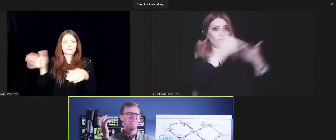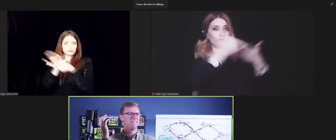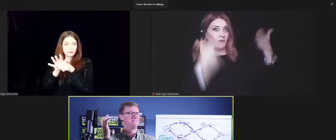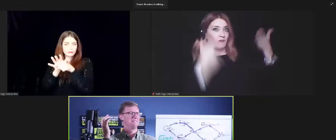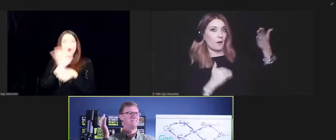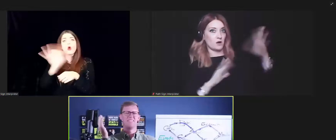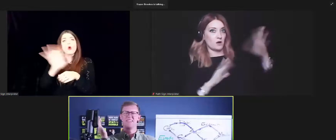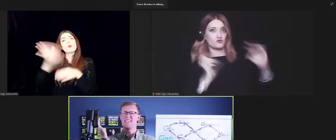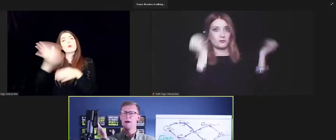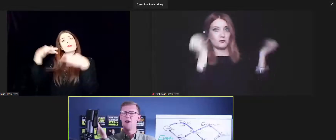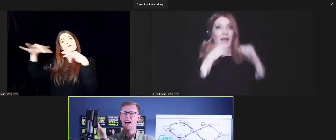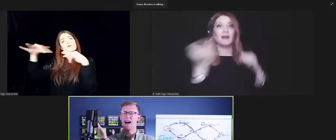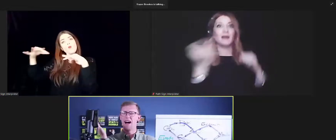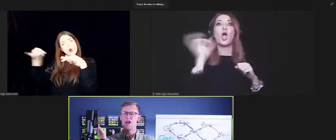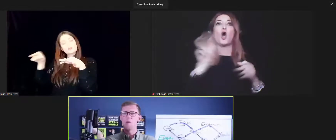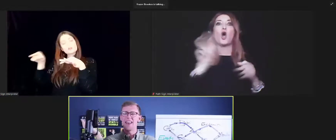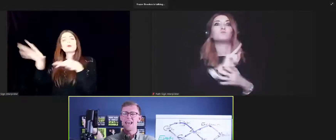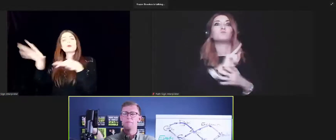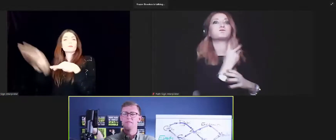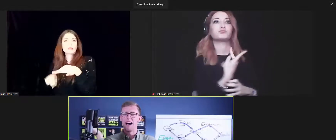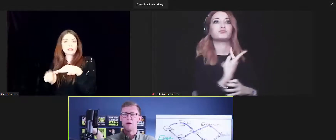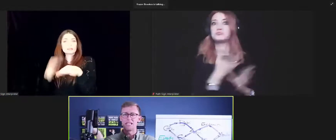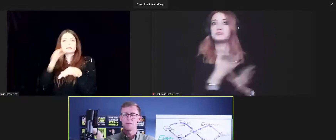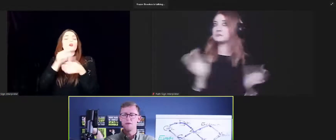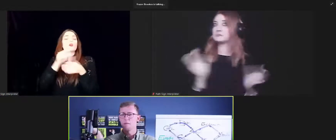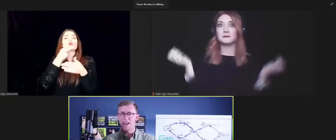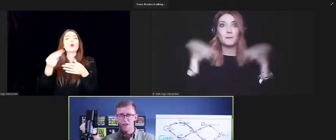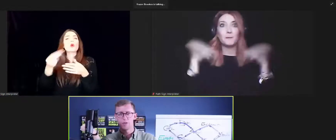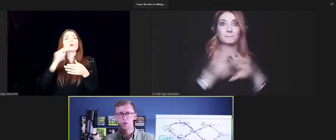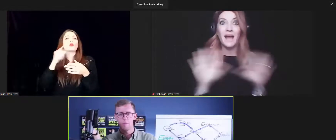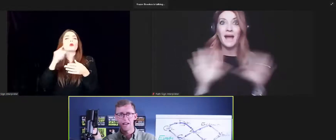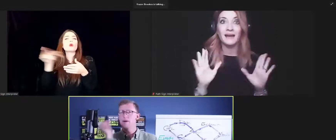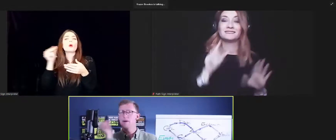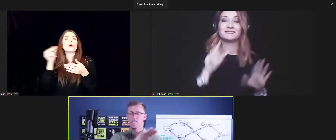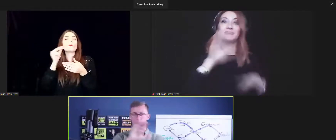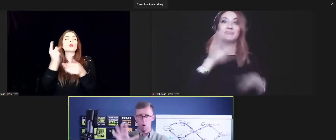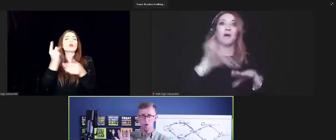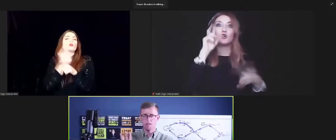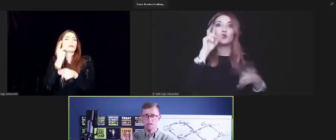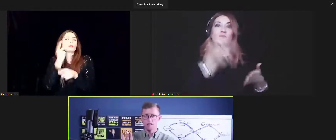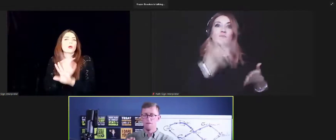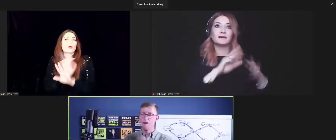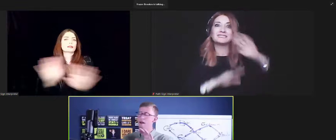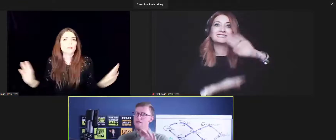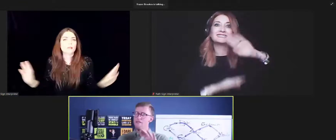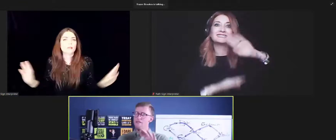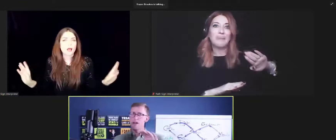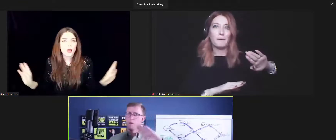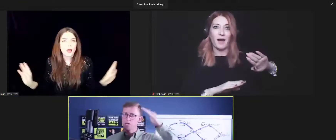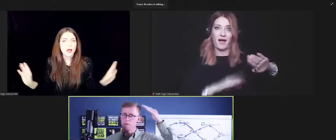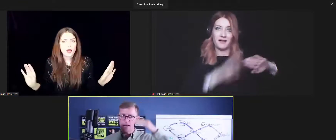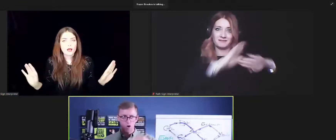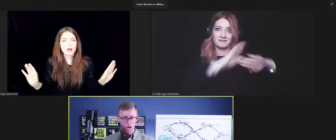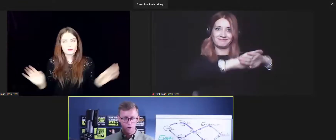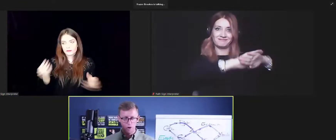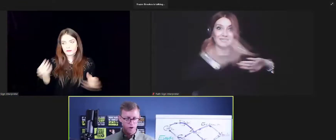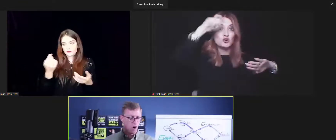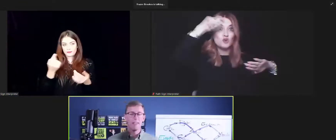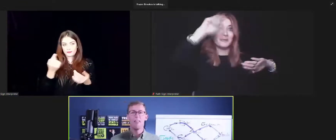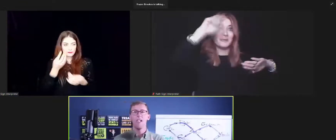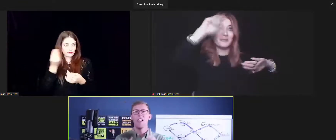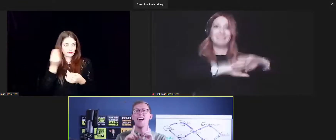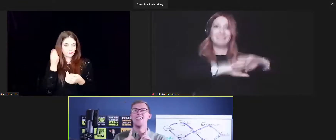thinking, yeah, but I know my name. I don't need to be reminded of how to spell my name. It's important. It's very, very important. Make sure you're covering